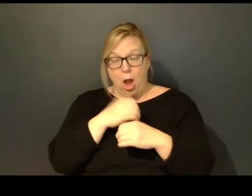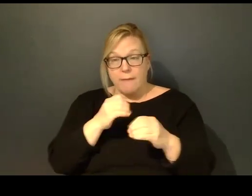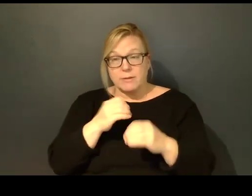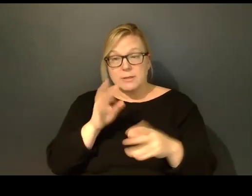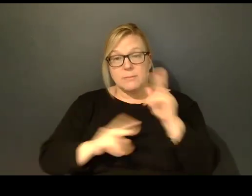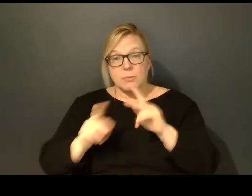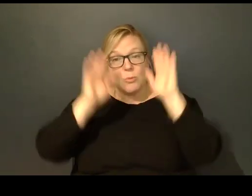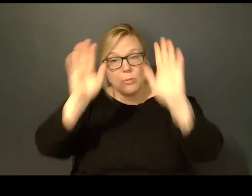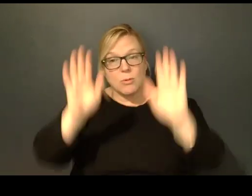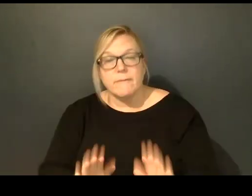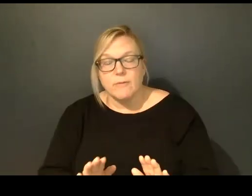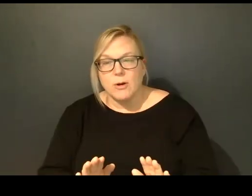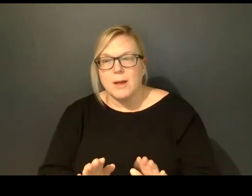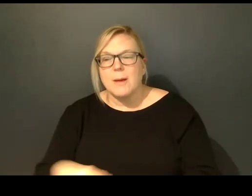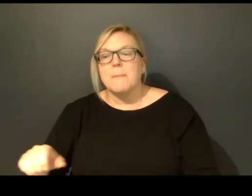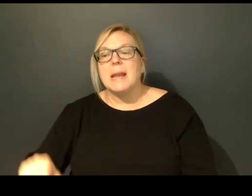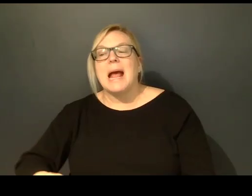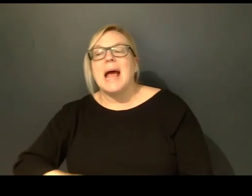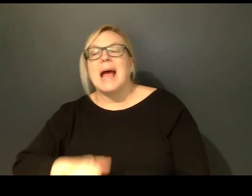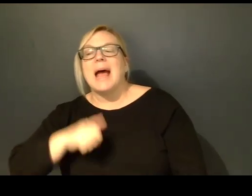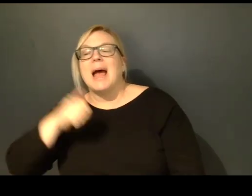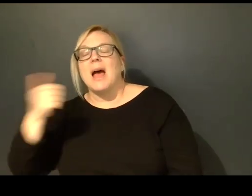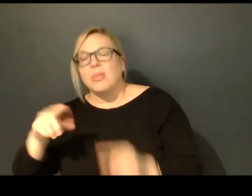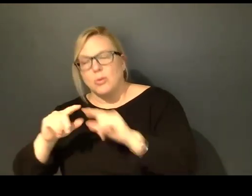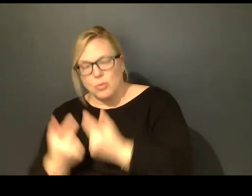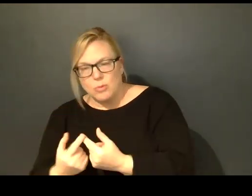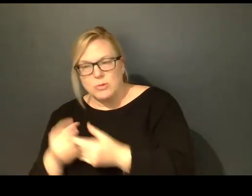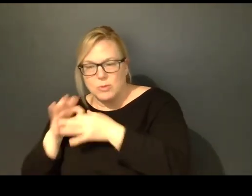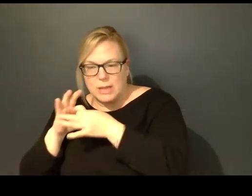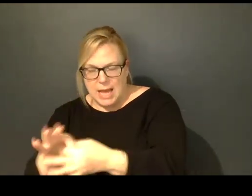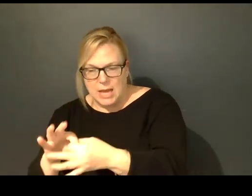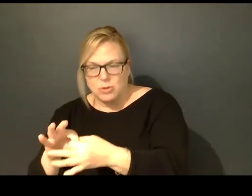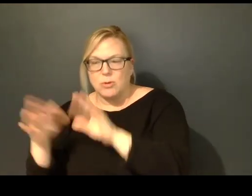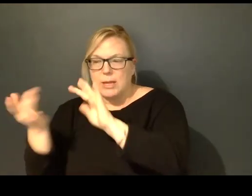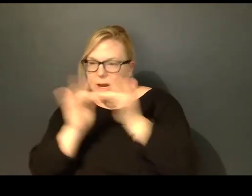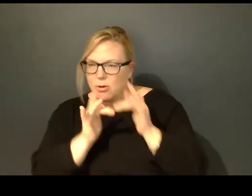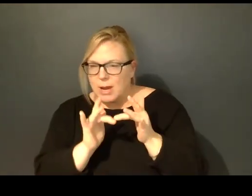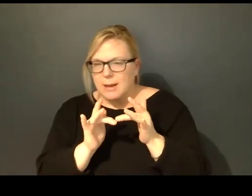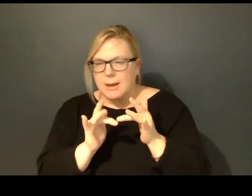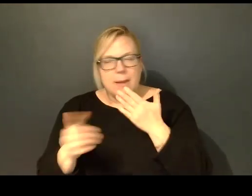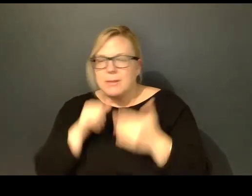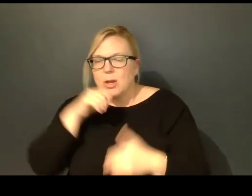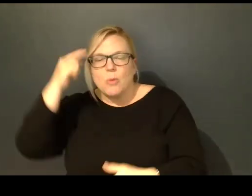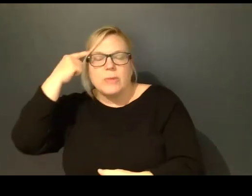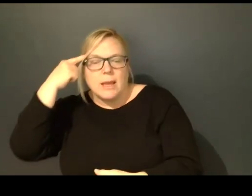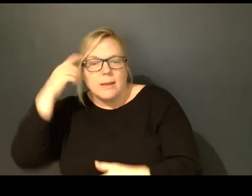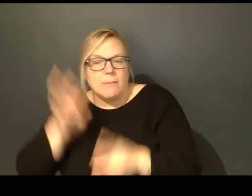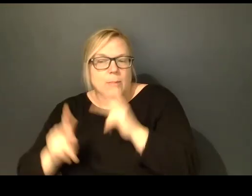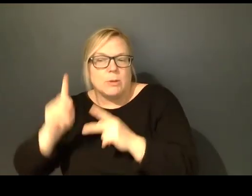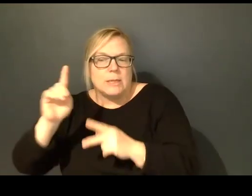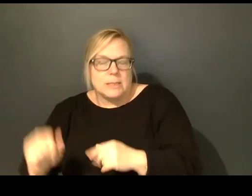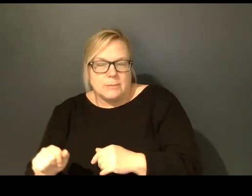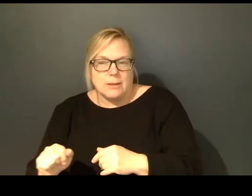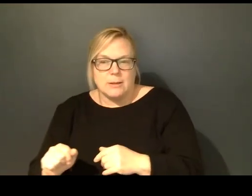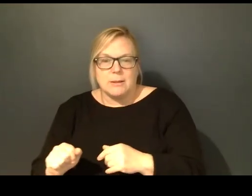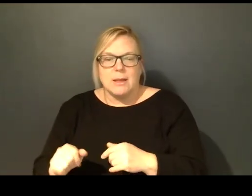social media, anyone running a business, I would think if you want to have as many clients as possible, if you want to have as many customers through your door as